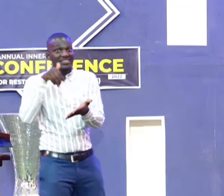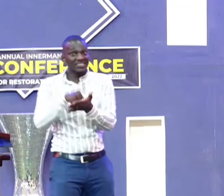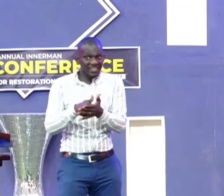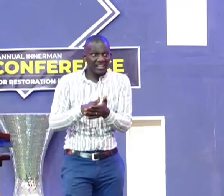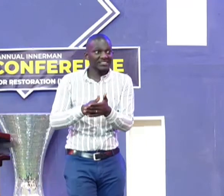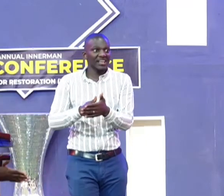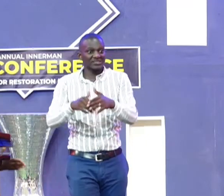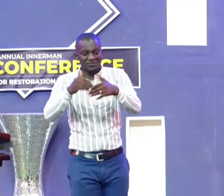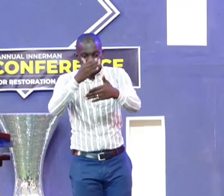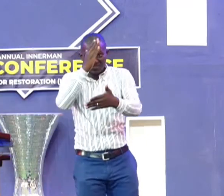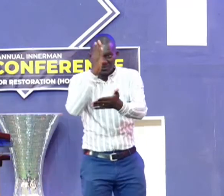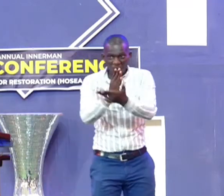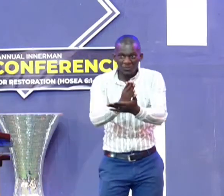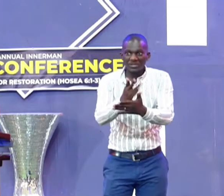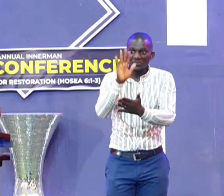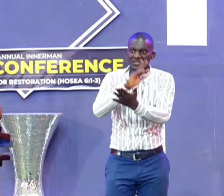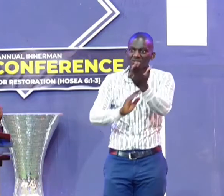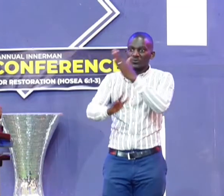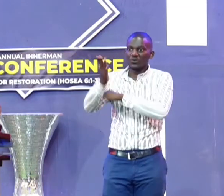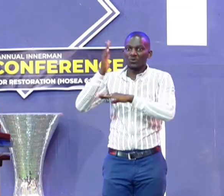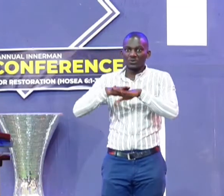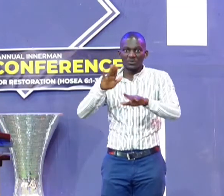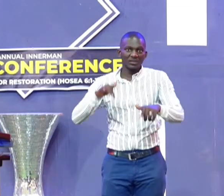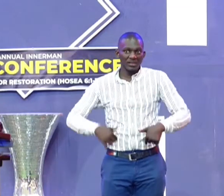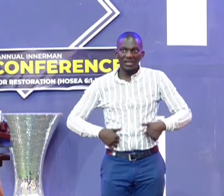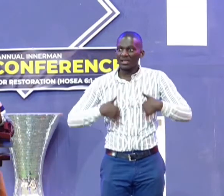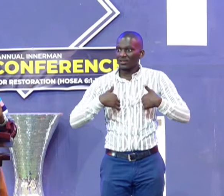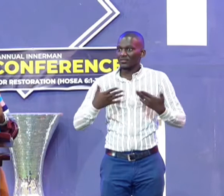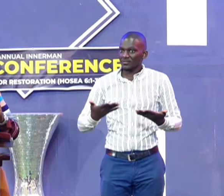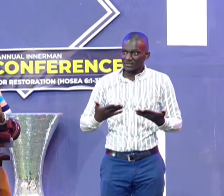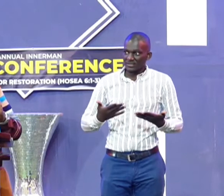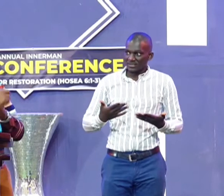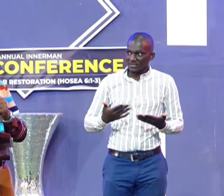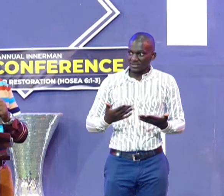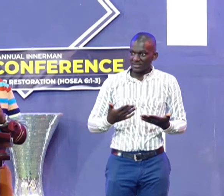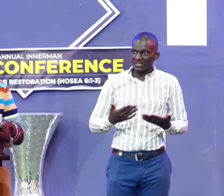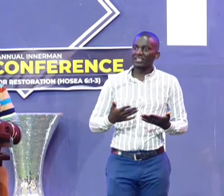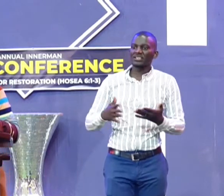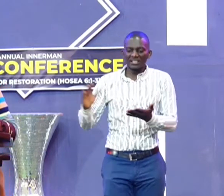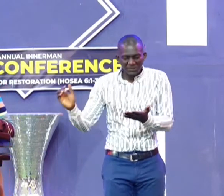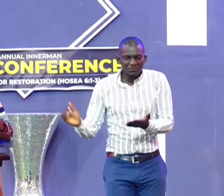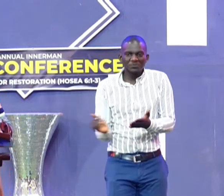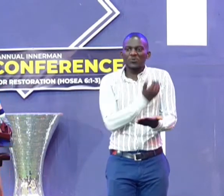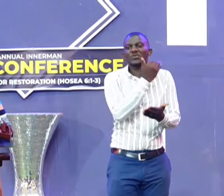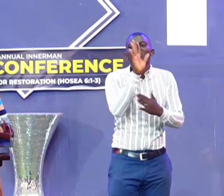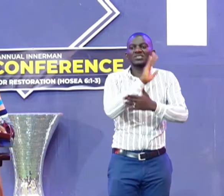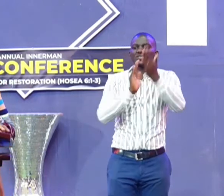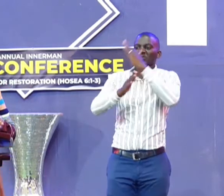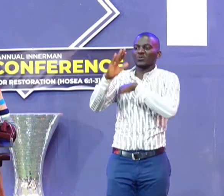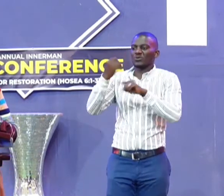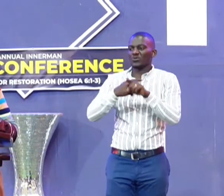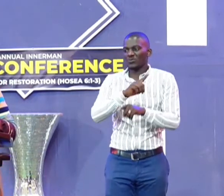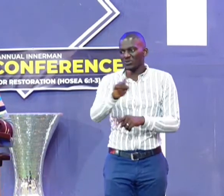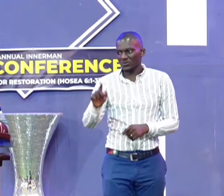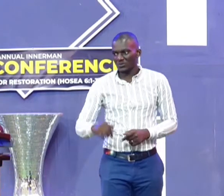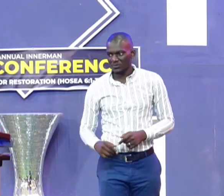That has cut short the presence of the Lord of their life. It has come on taking away the